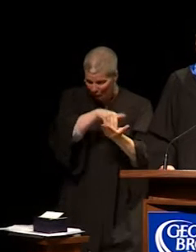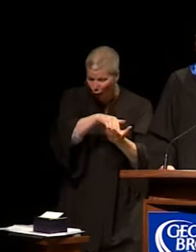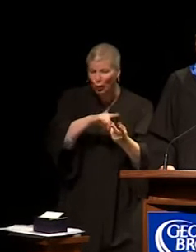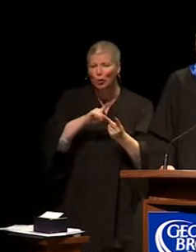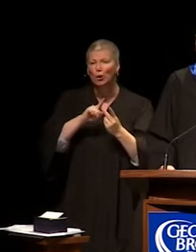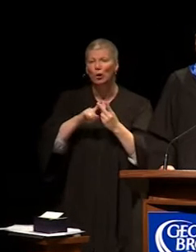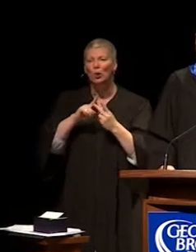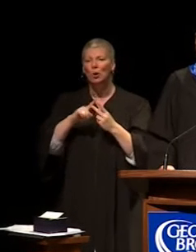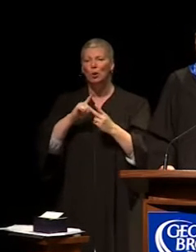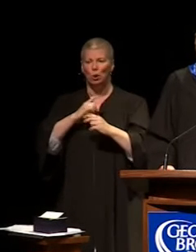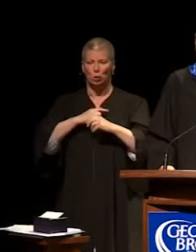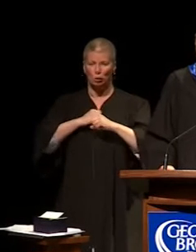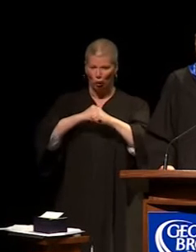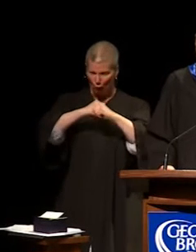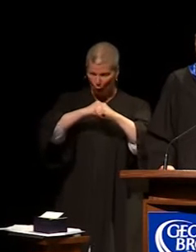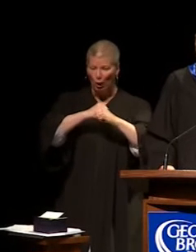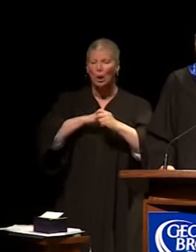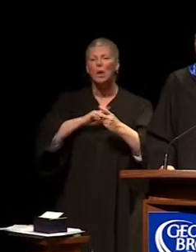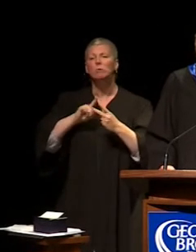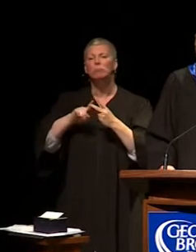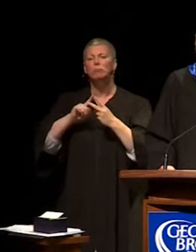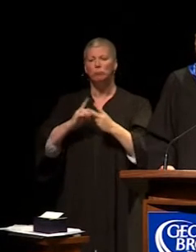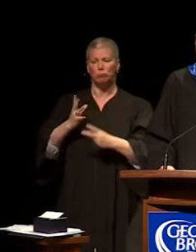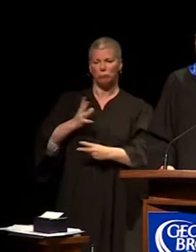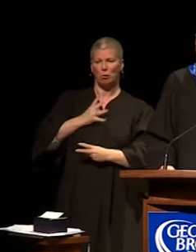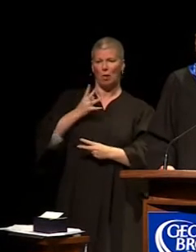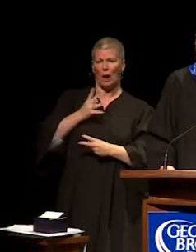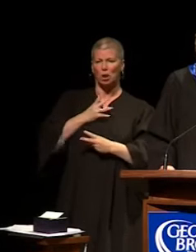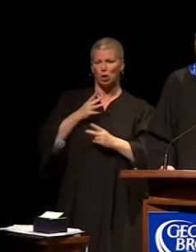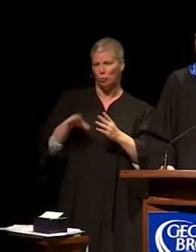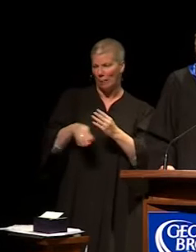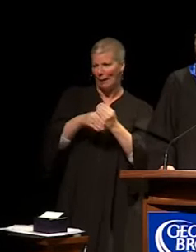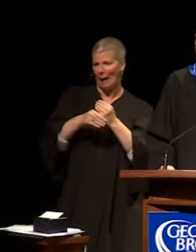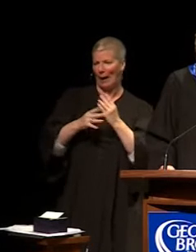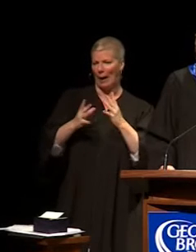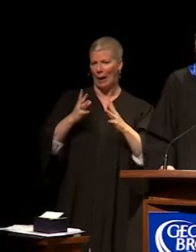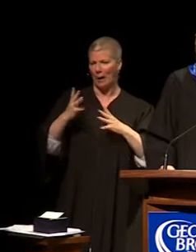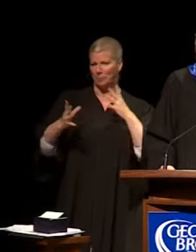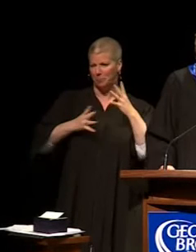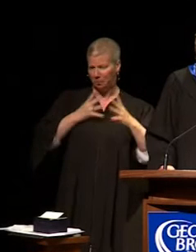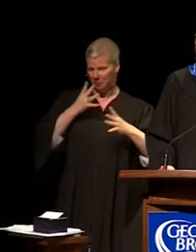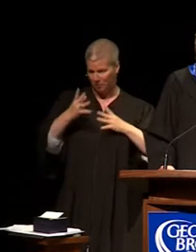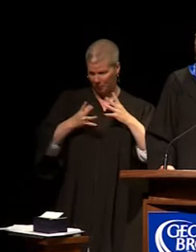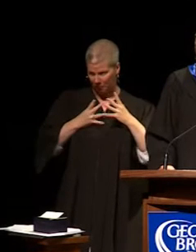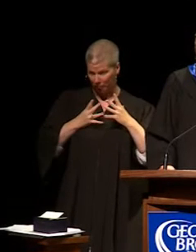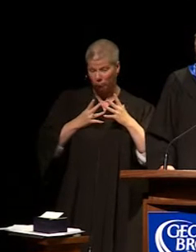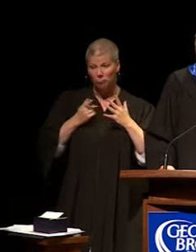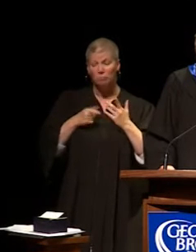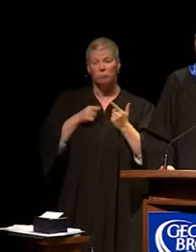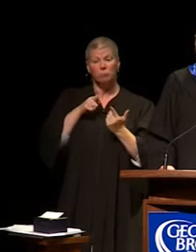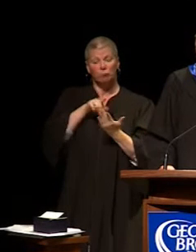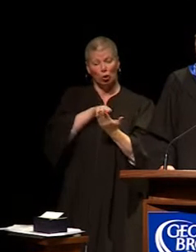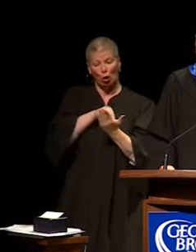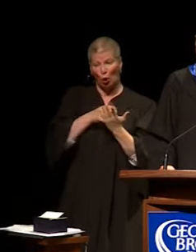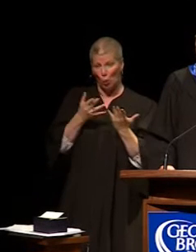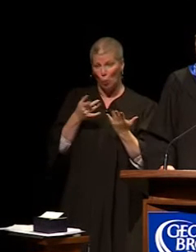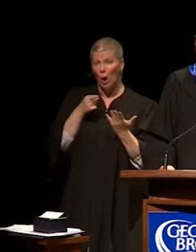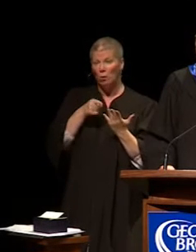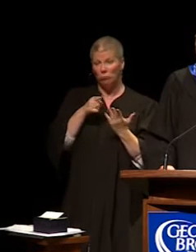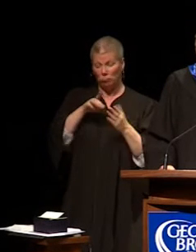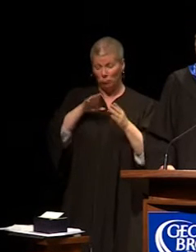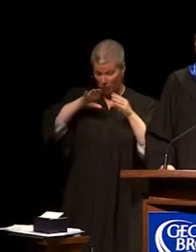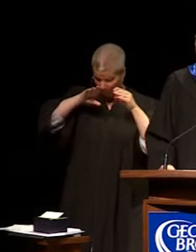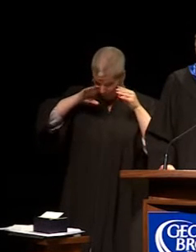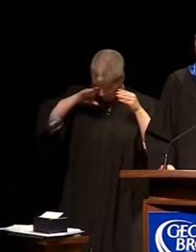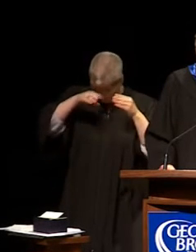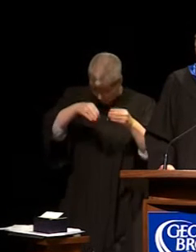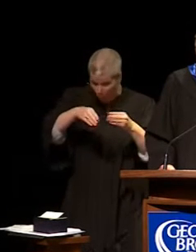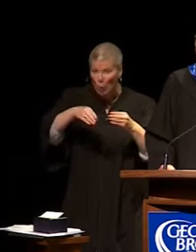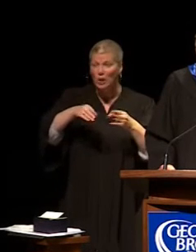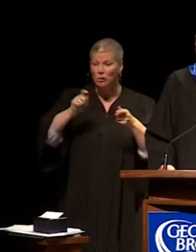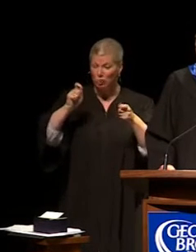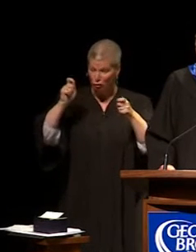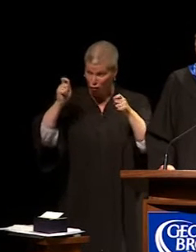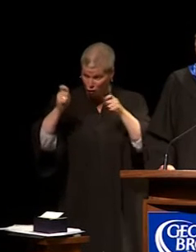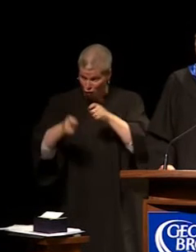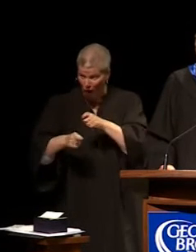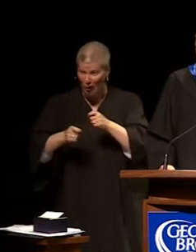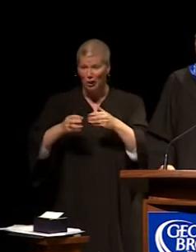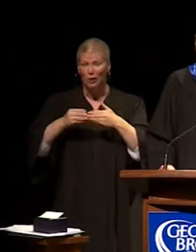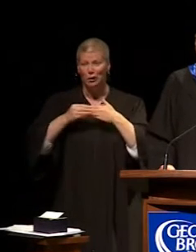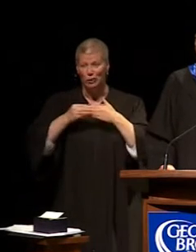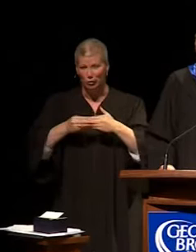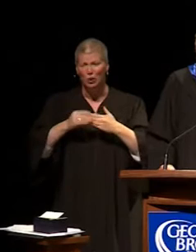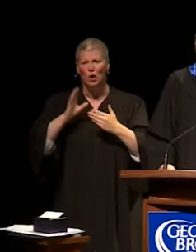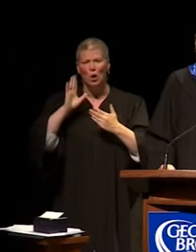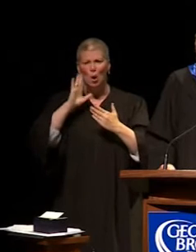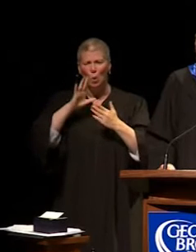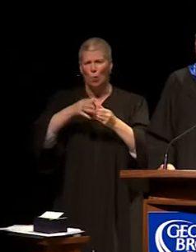finishes. Lesson: if you stay focused in what you are doing, You will evolve and